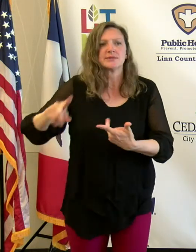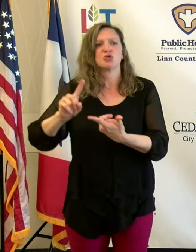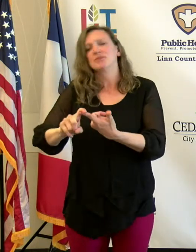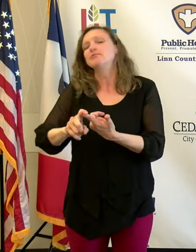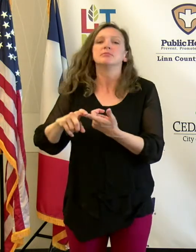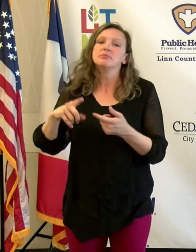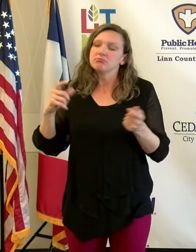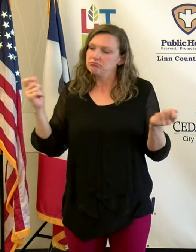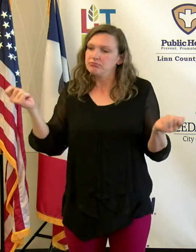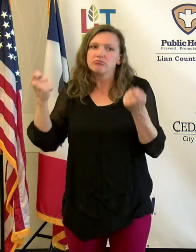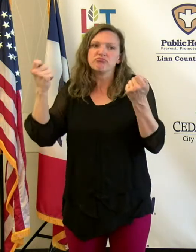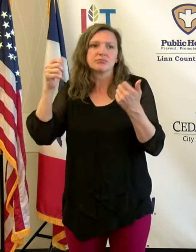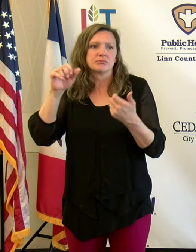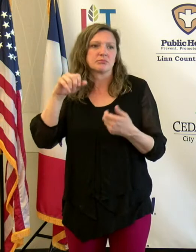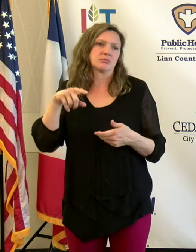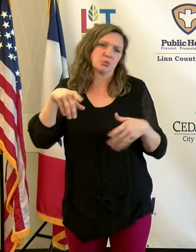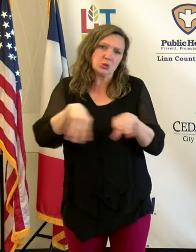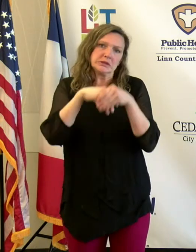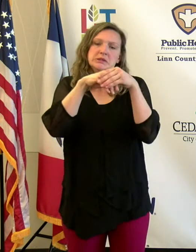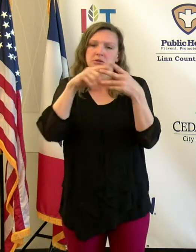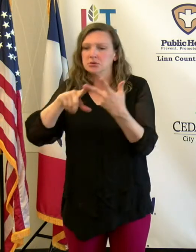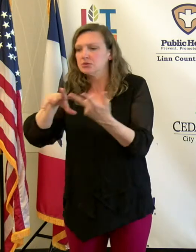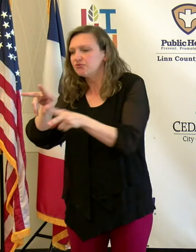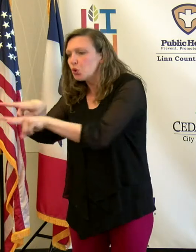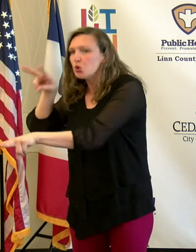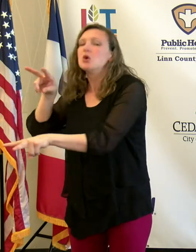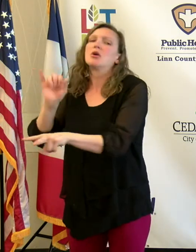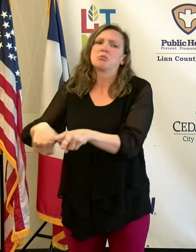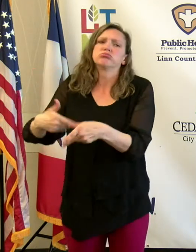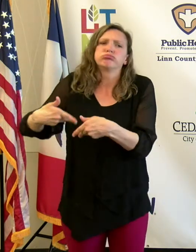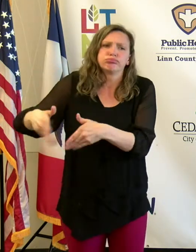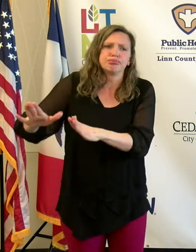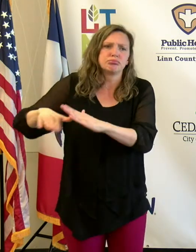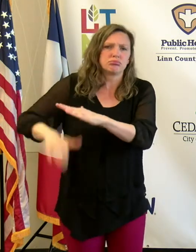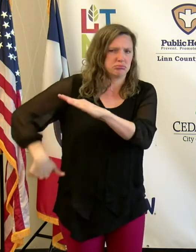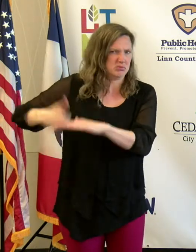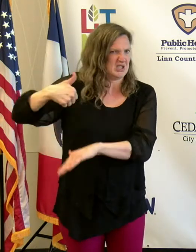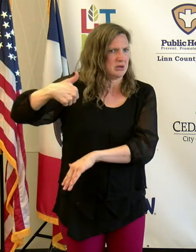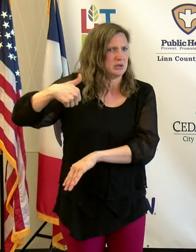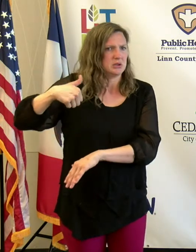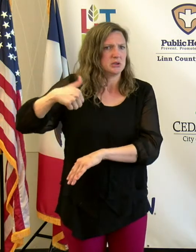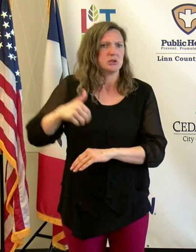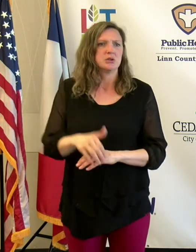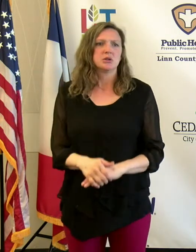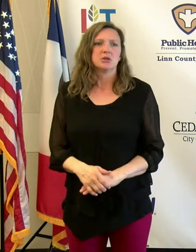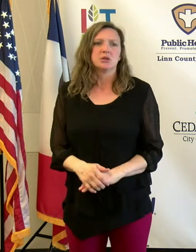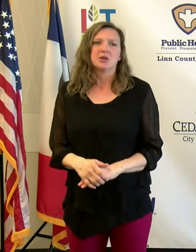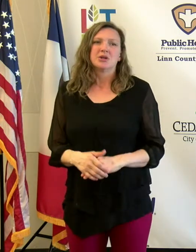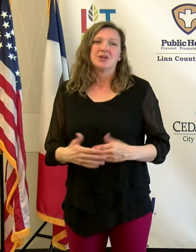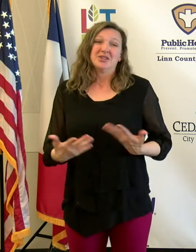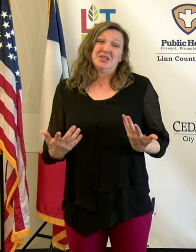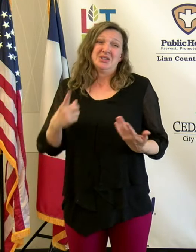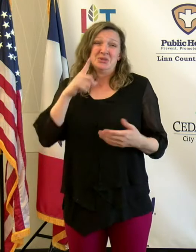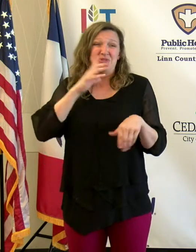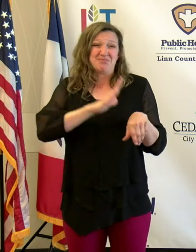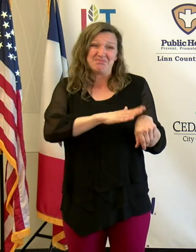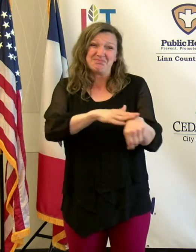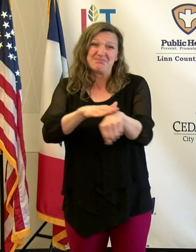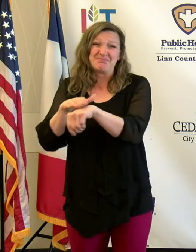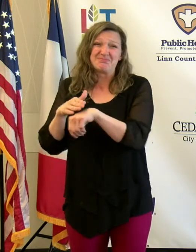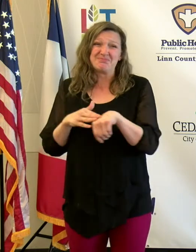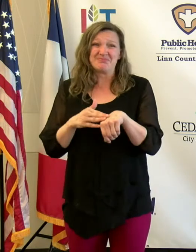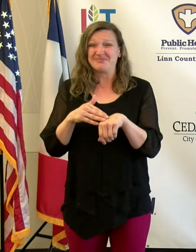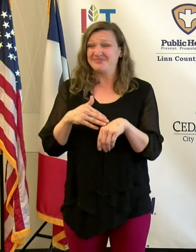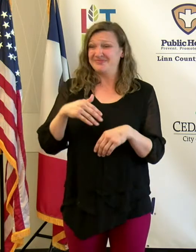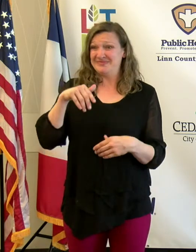present. I am bringing this up because over this past weekend, we had another beautiful time and a great